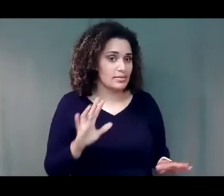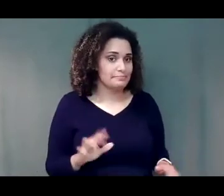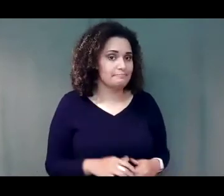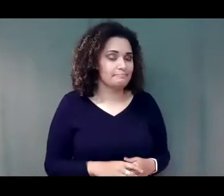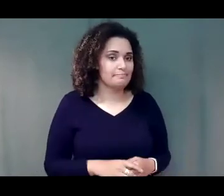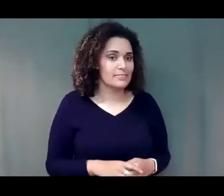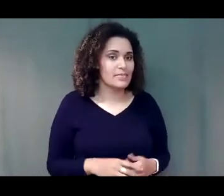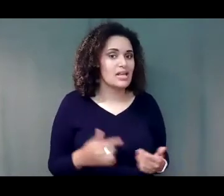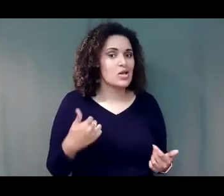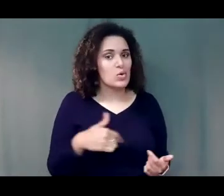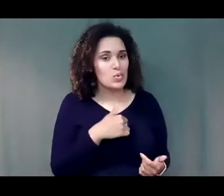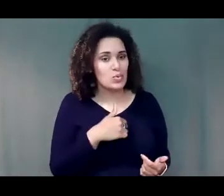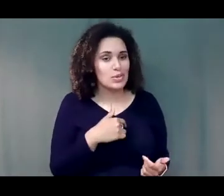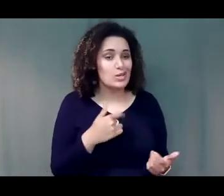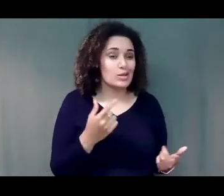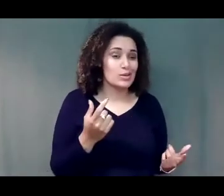Would we do it?